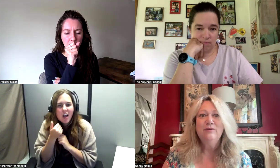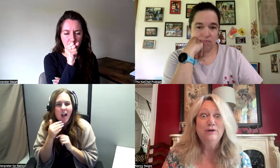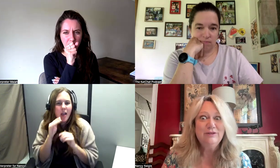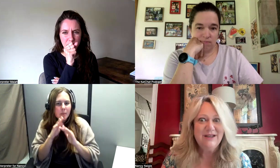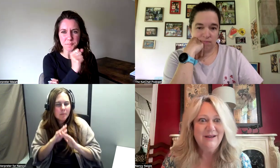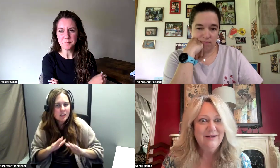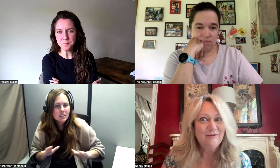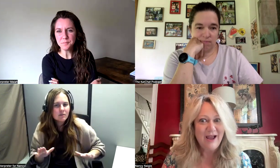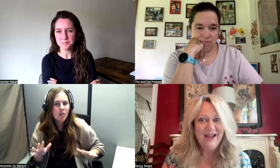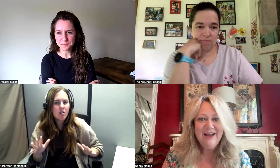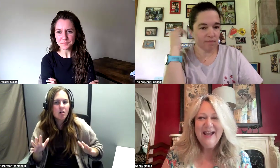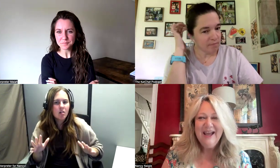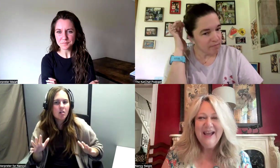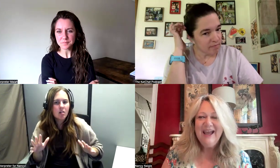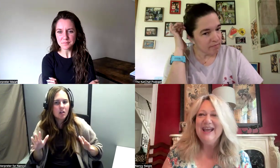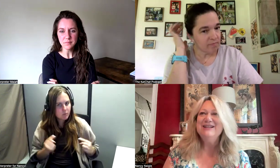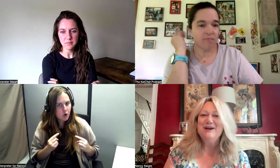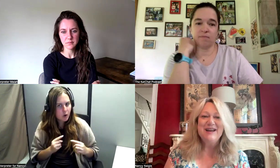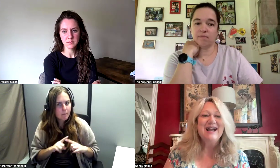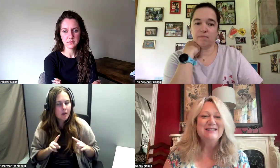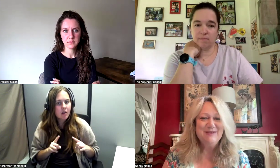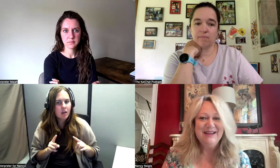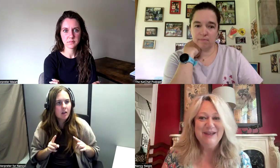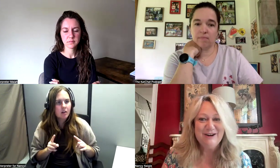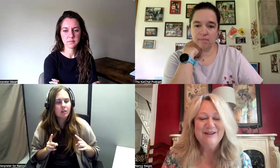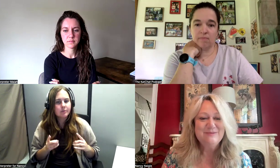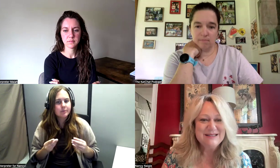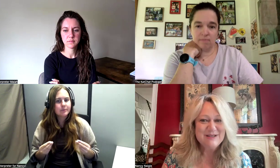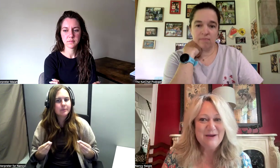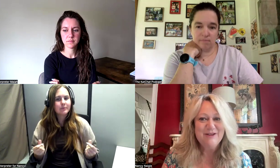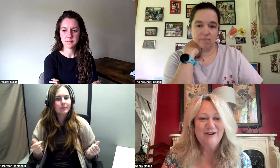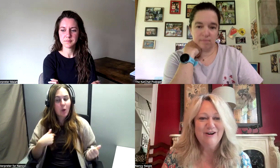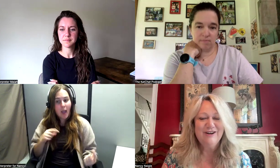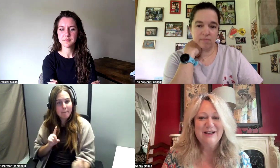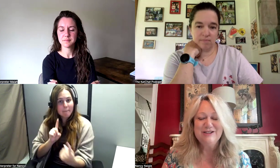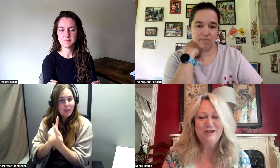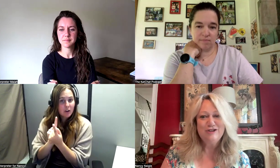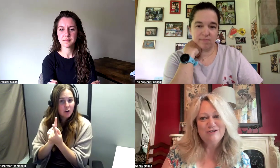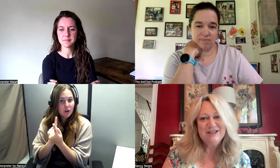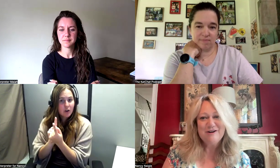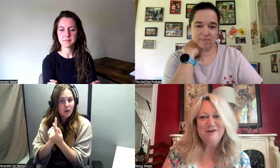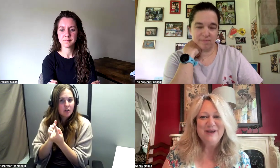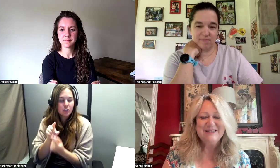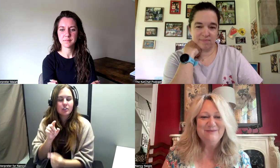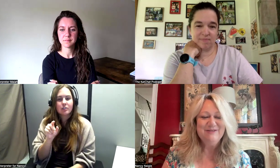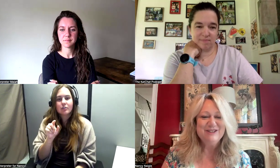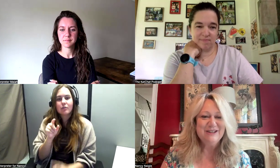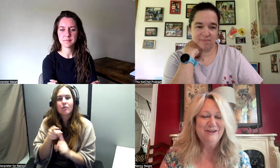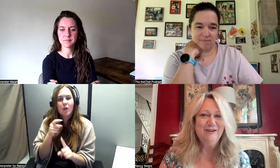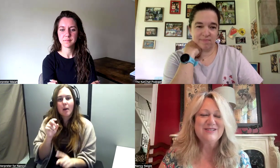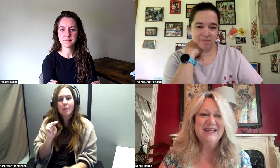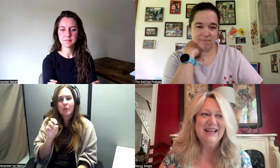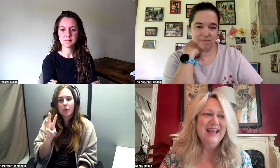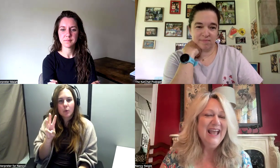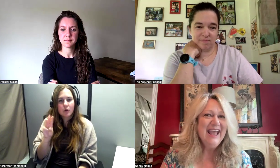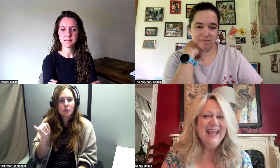and wounded, right? And I got to meet her and spend some time with her. She's a Jersey girl. We got to meet for dinner in New